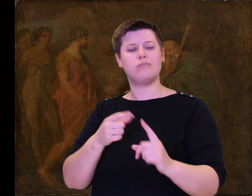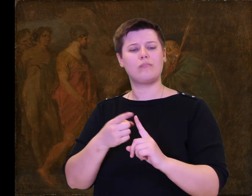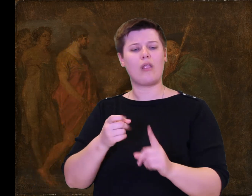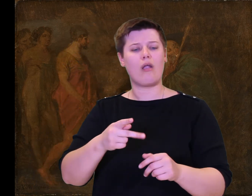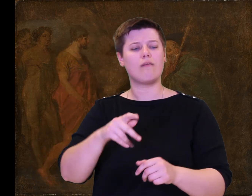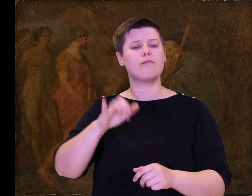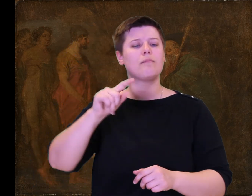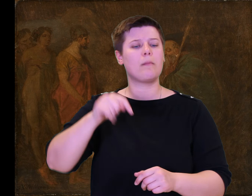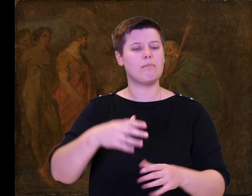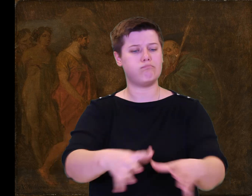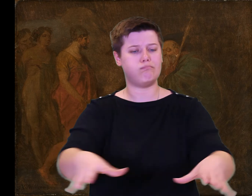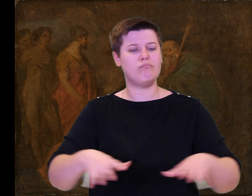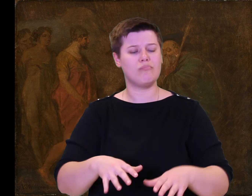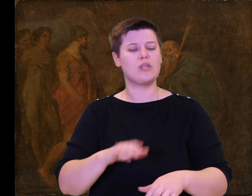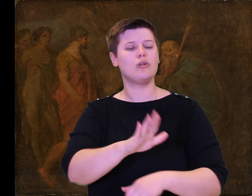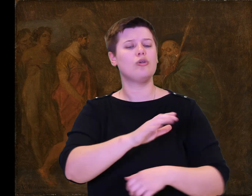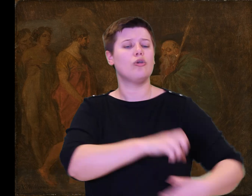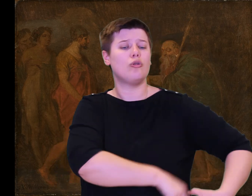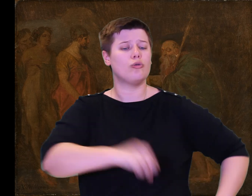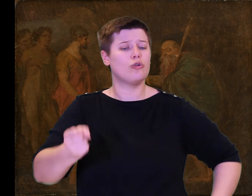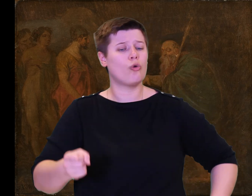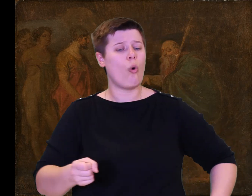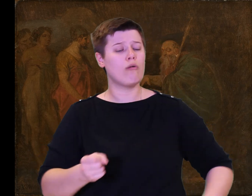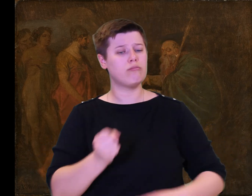blood till I talked to Tiresias.